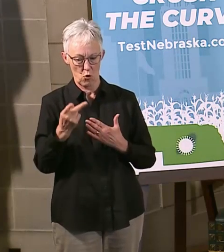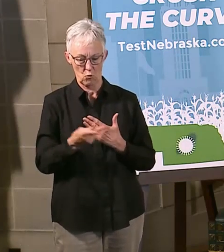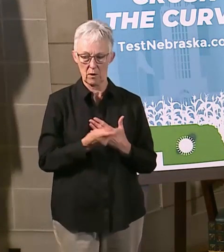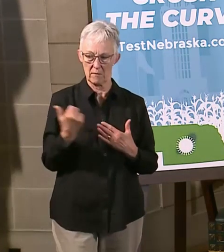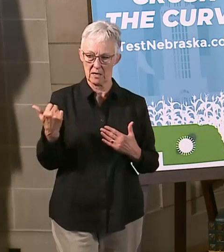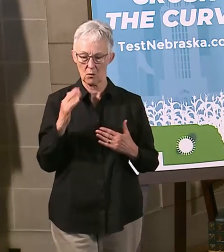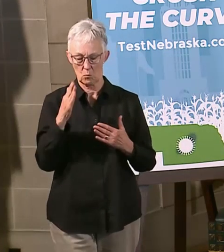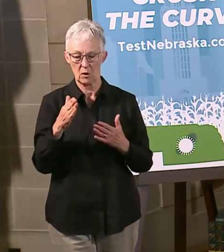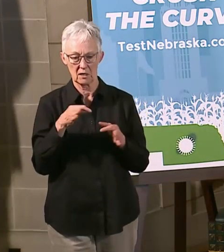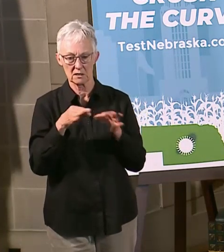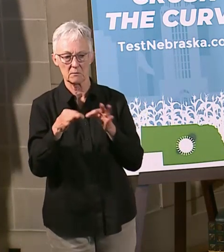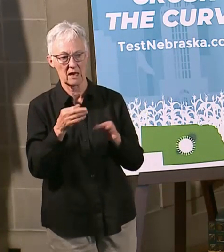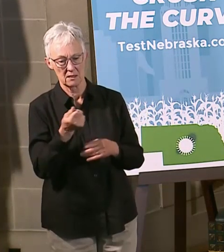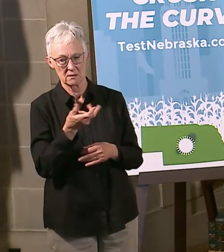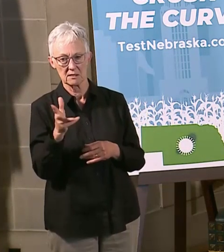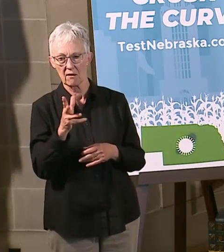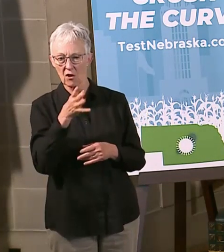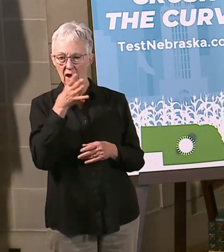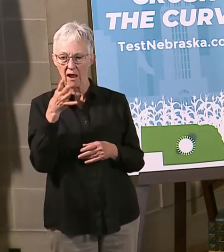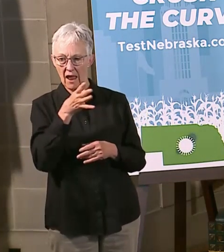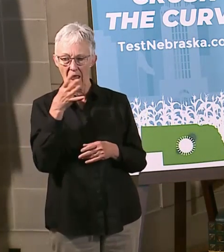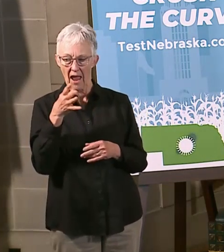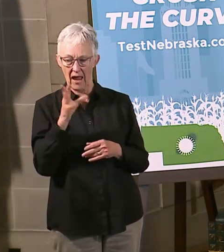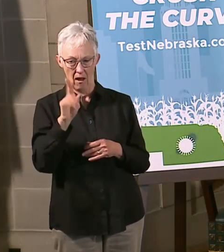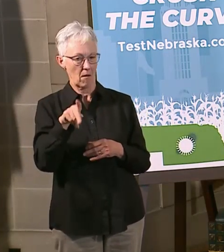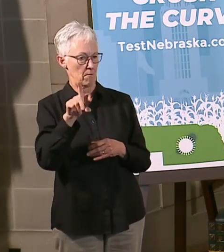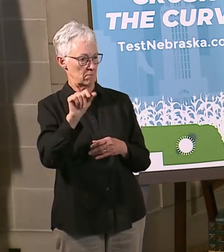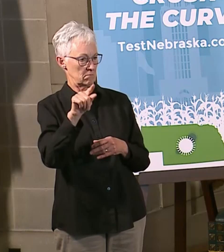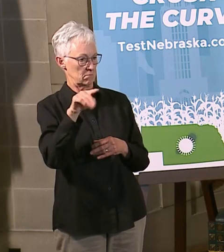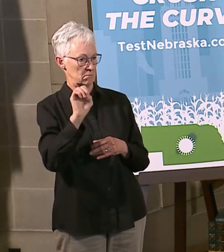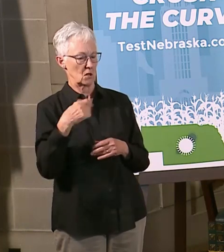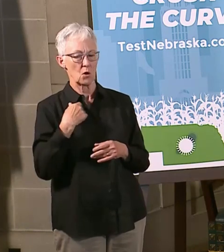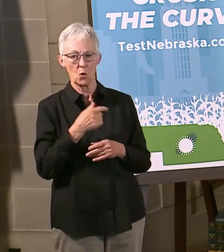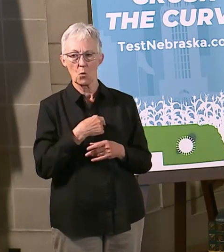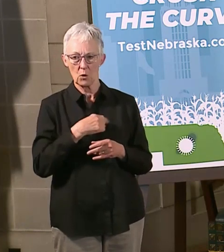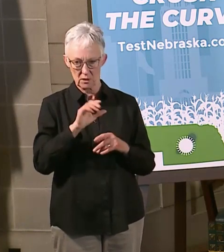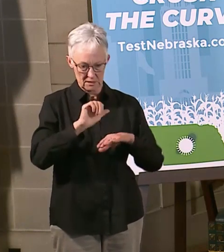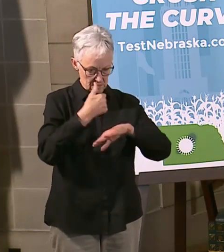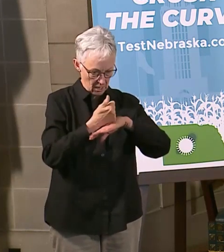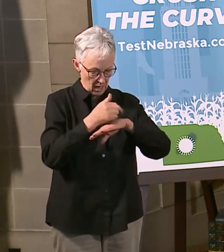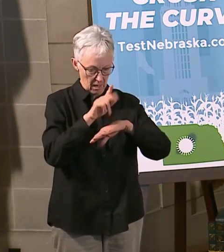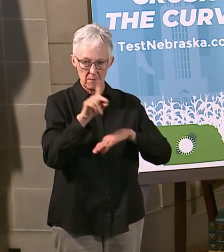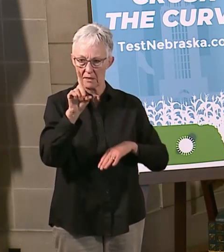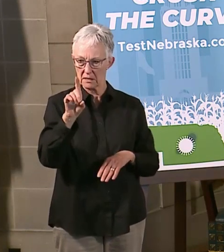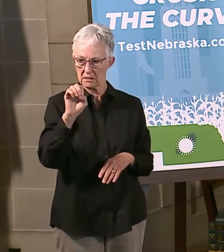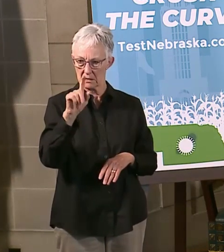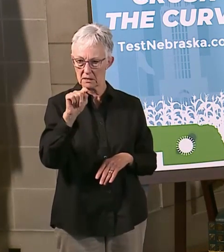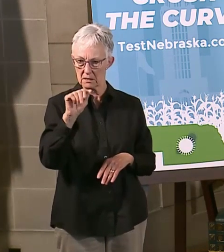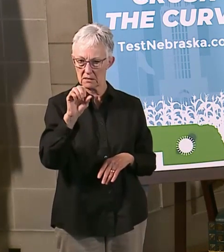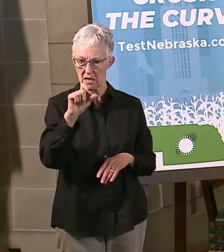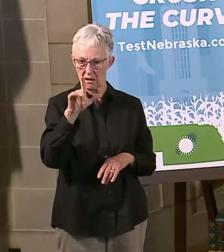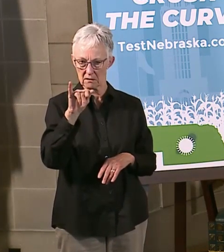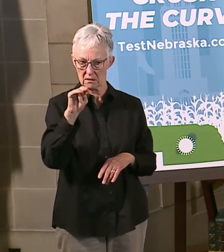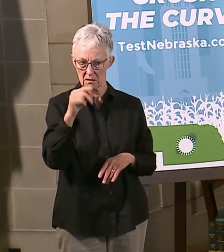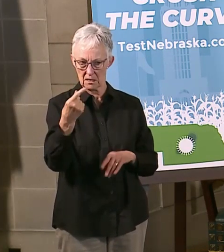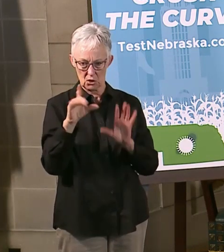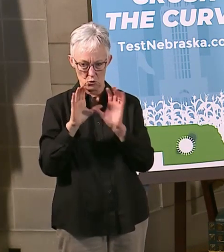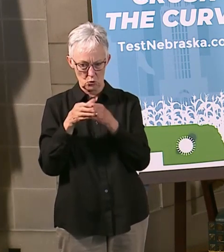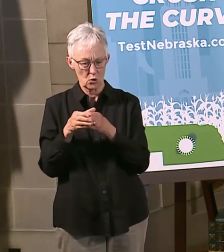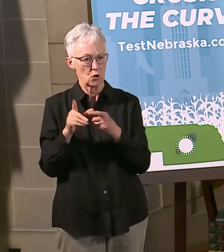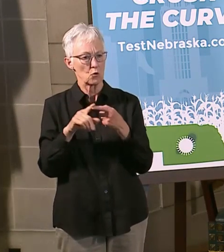variety of ag updates, one of which is that we're forming a detasseling task force to work with contractors and seed corn